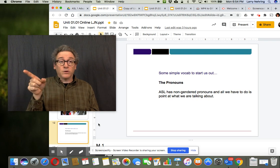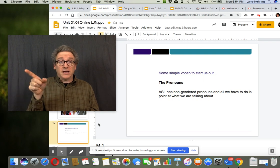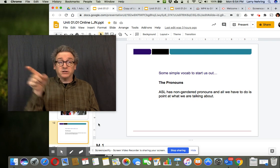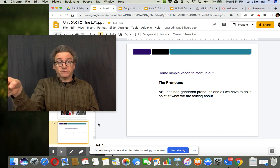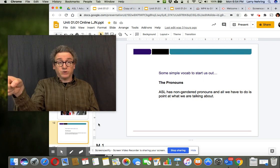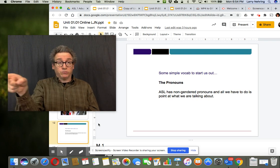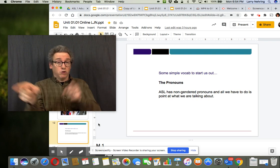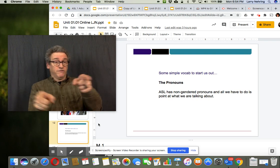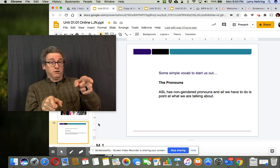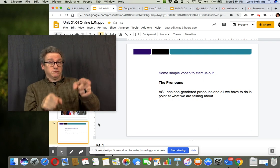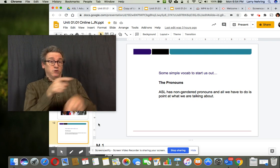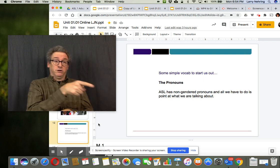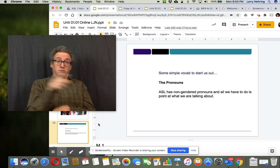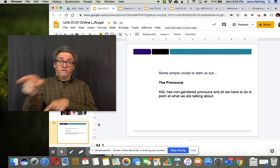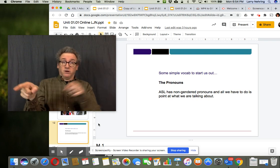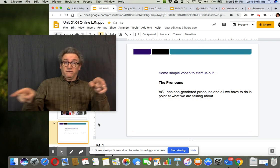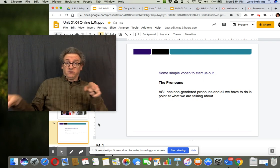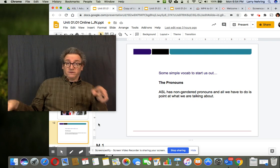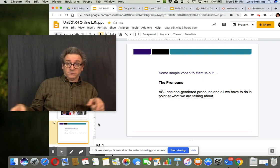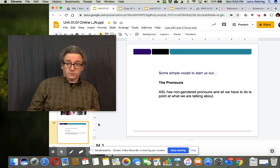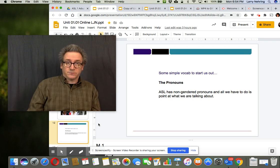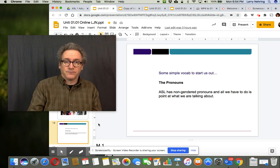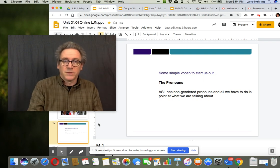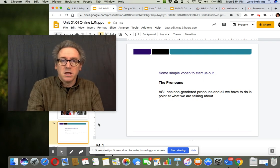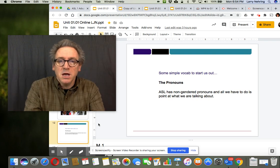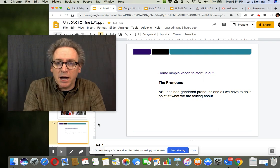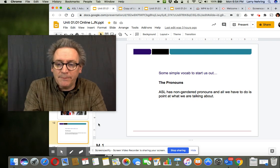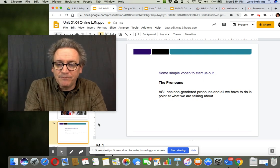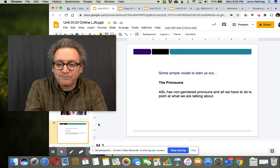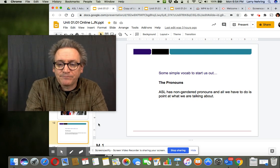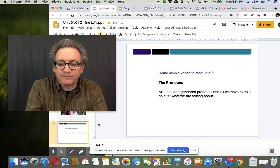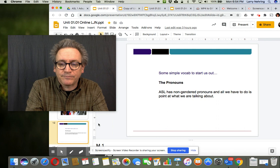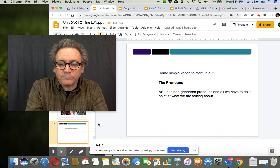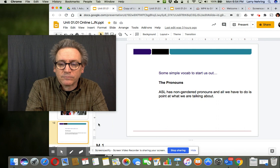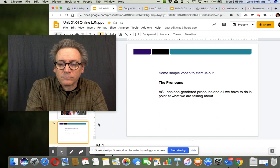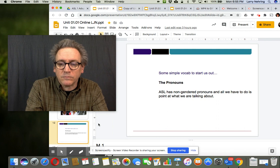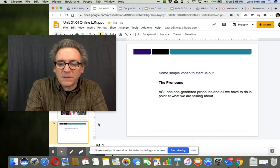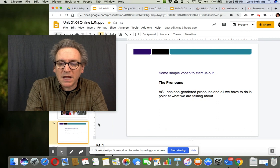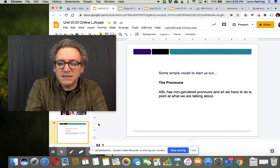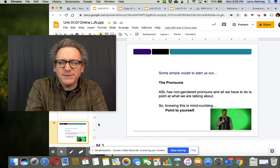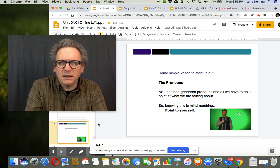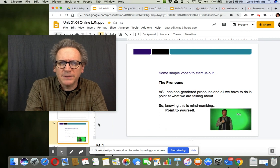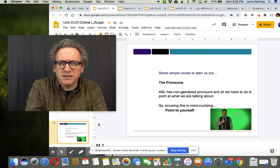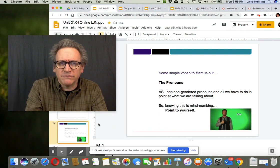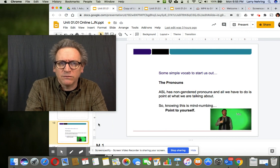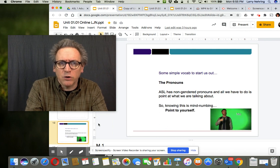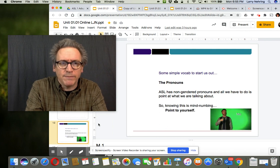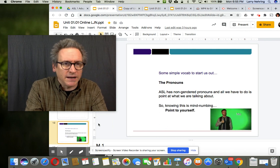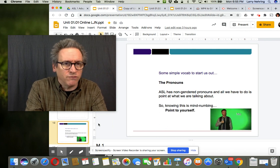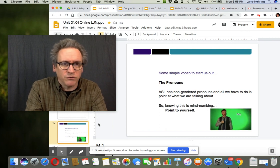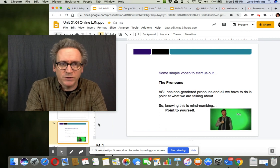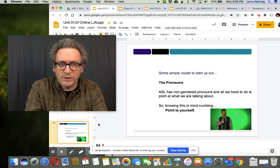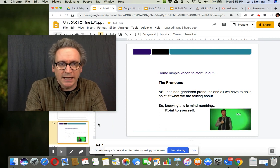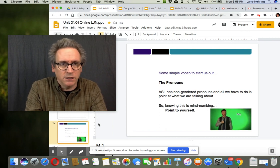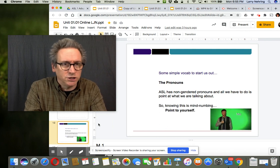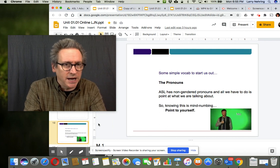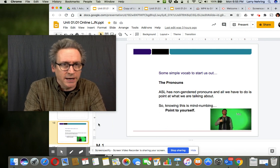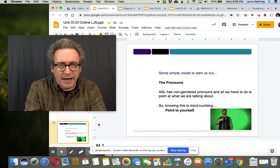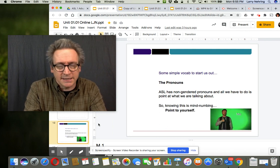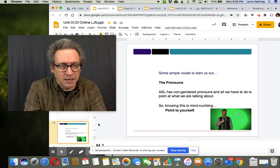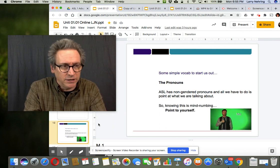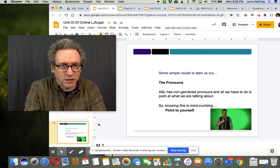and locations. Over there, over there, over there, over there. It does make it a little bit tough going back and forth between